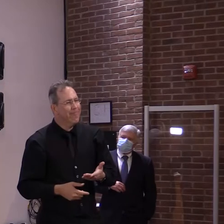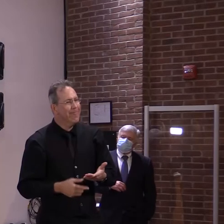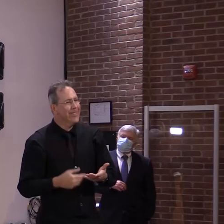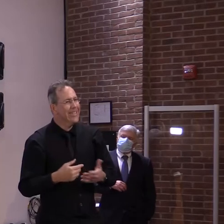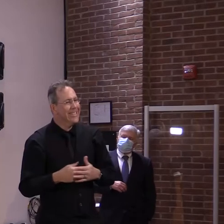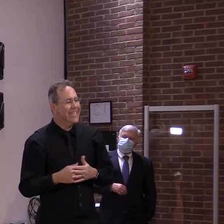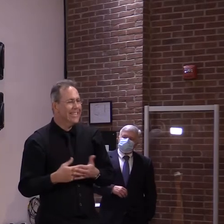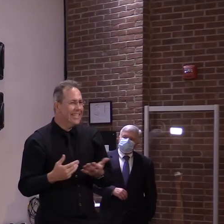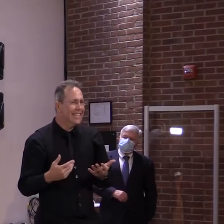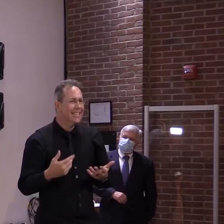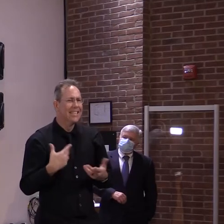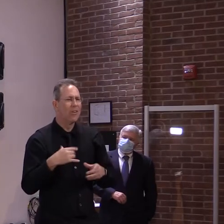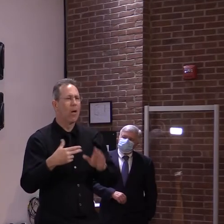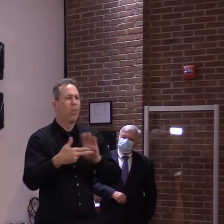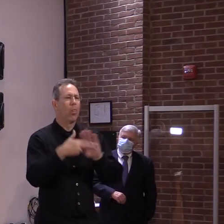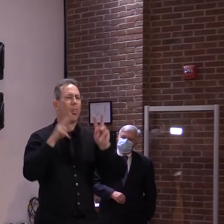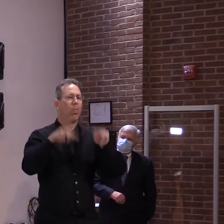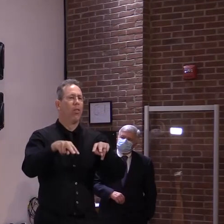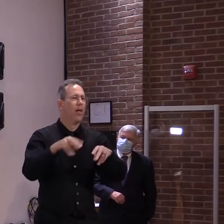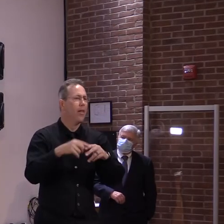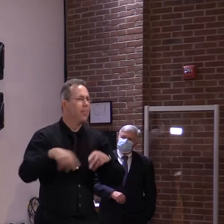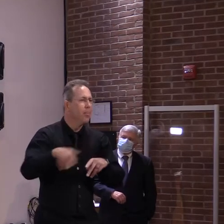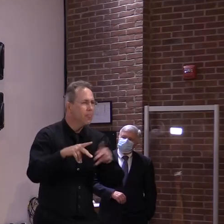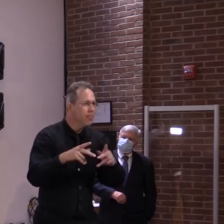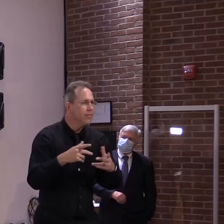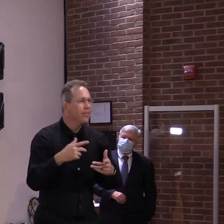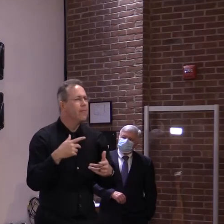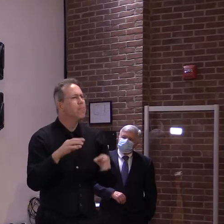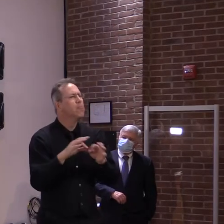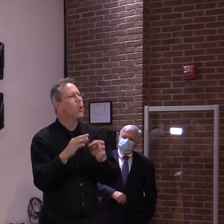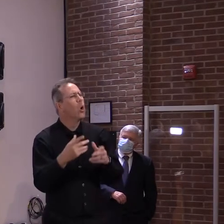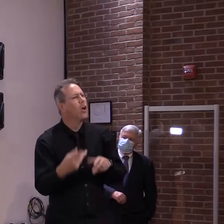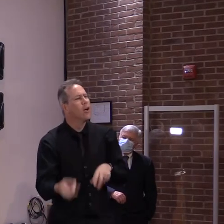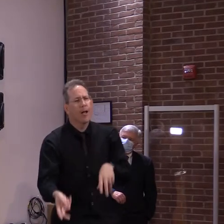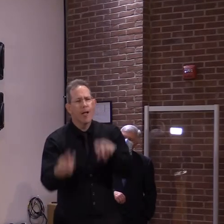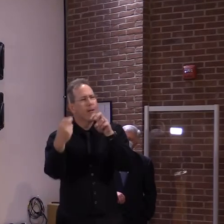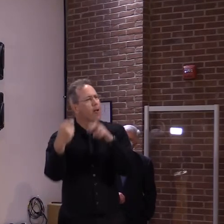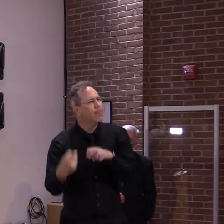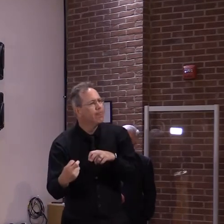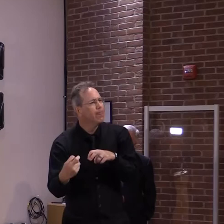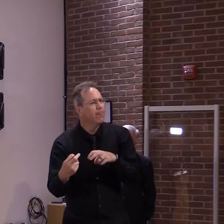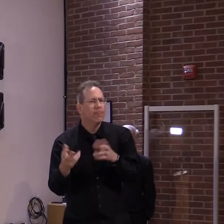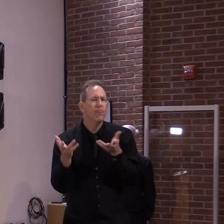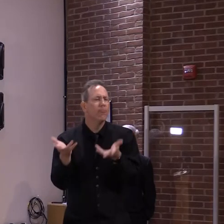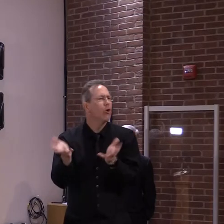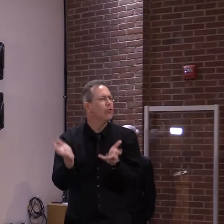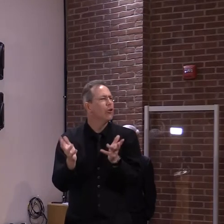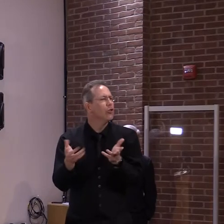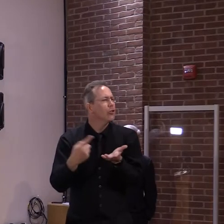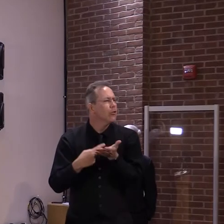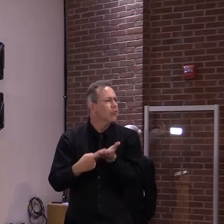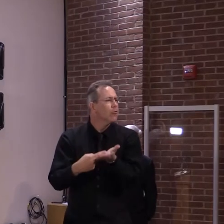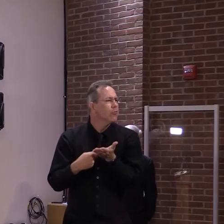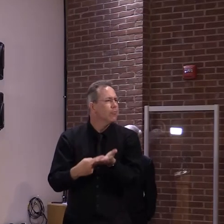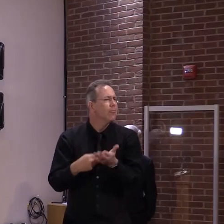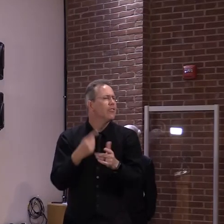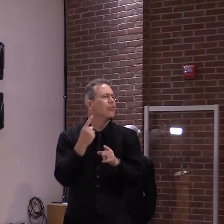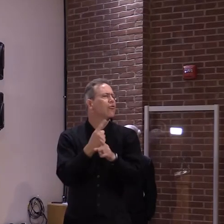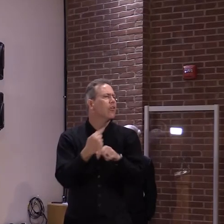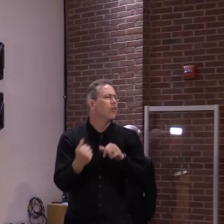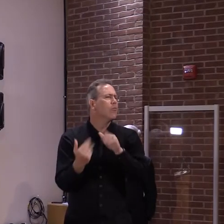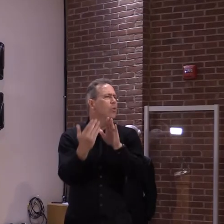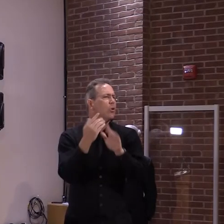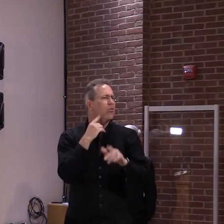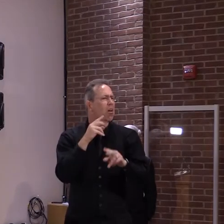families, if they're going to have such discussions, need to really approach it correctly. So